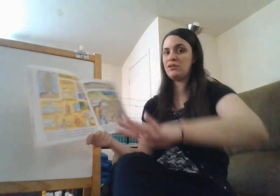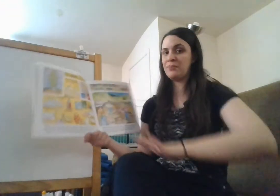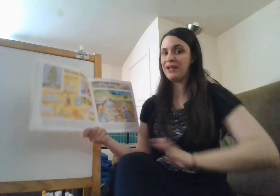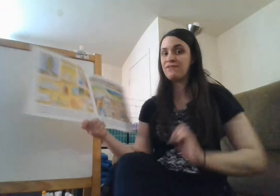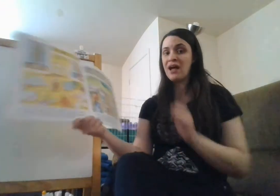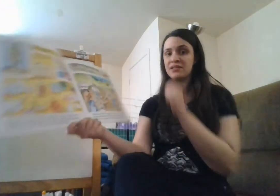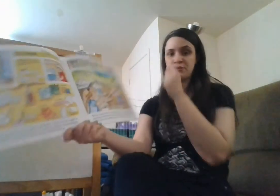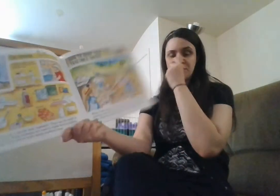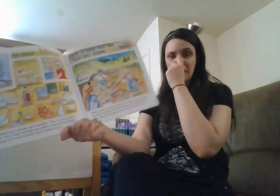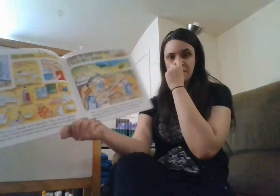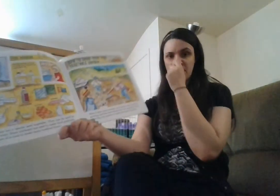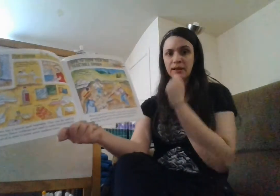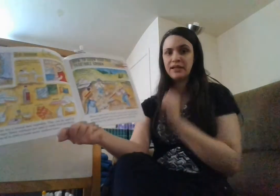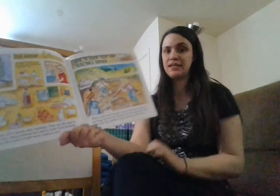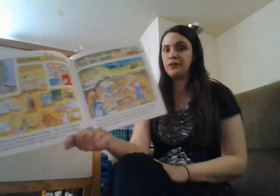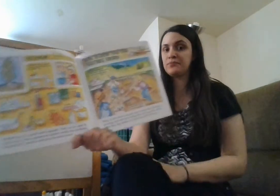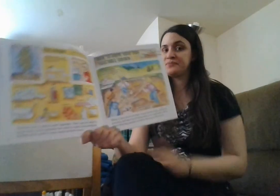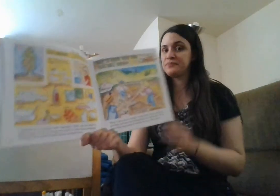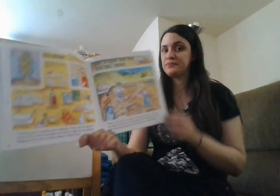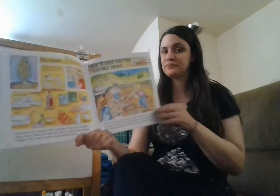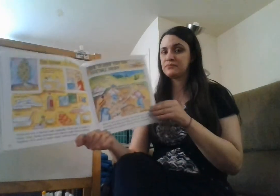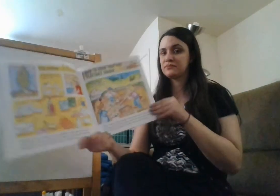or make it flat so it's ready for planting.